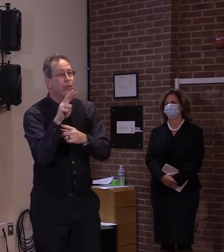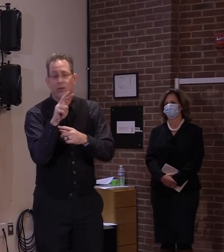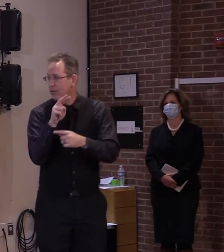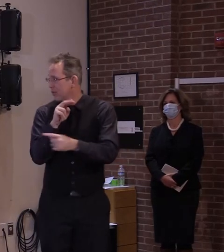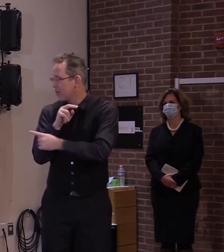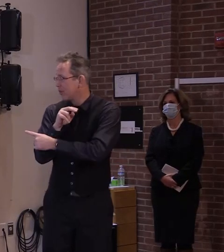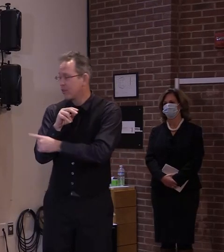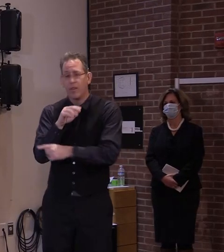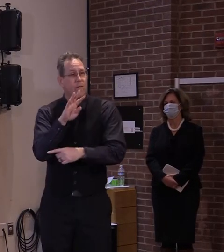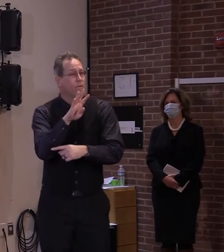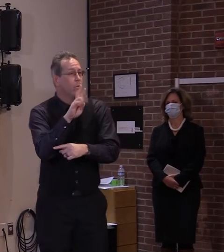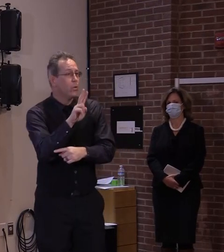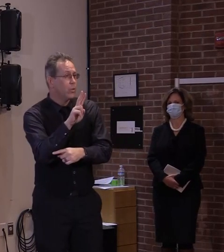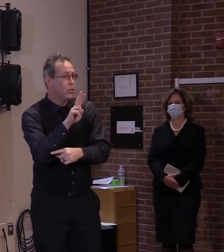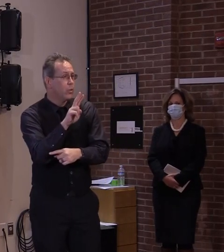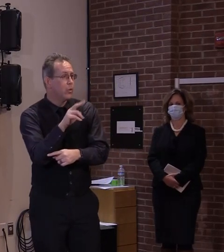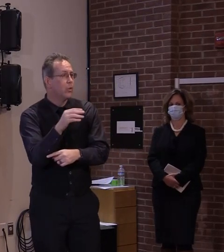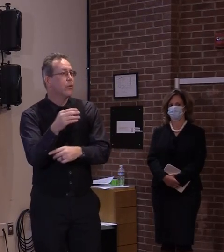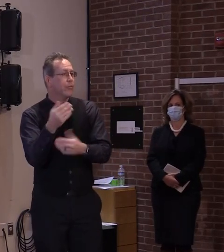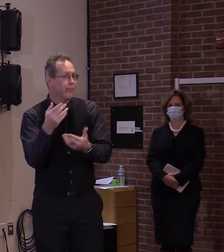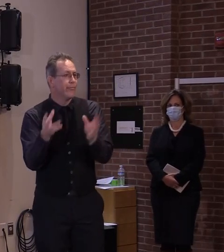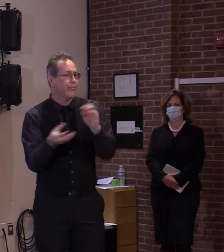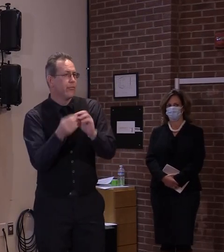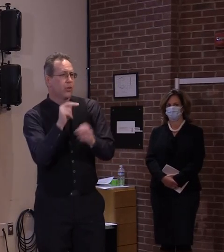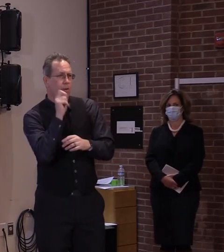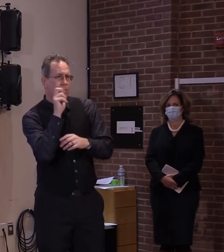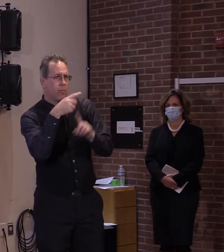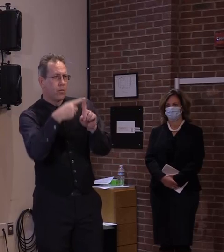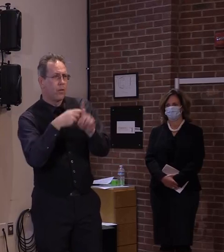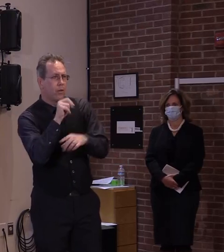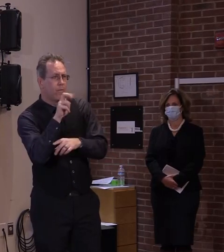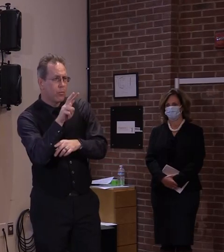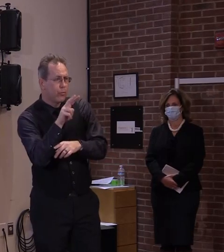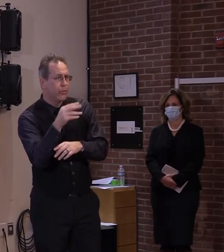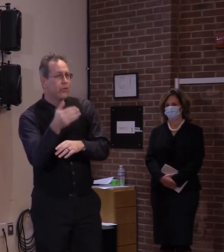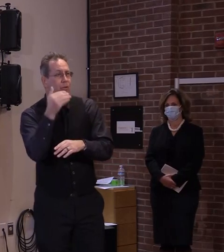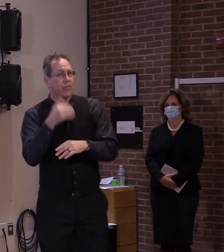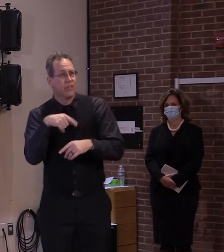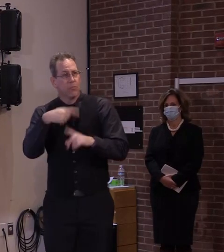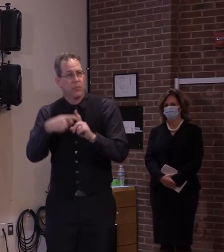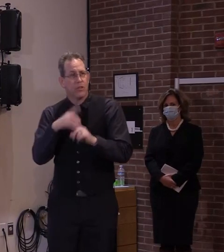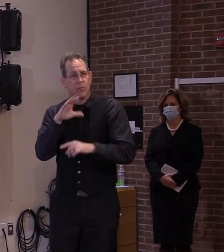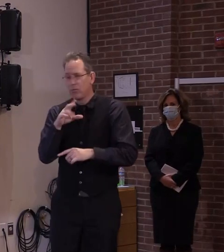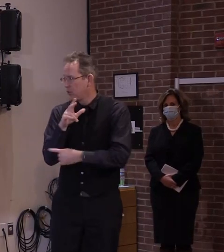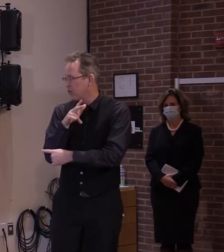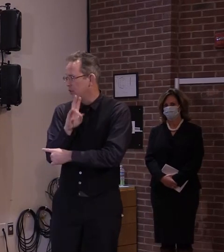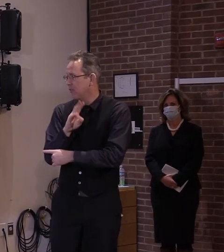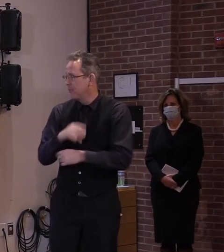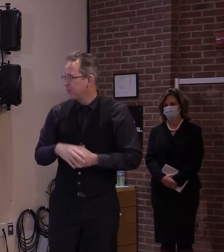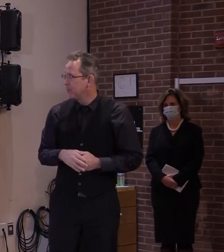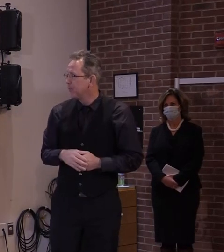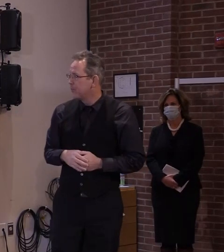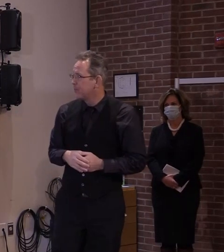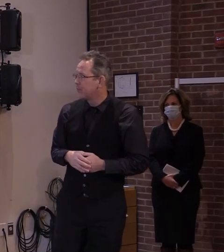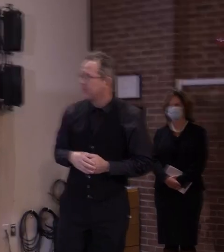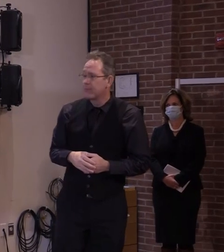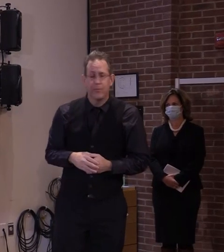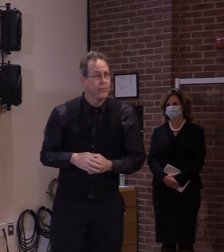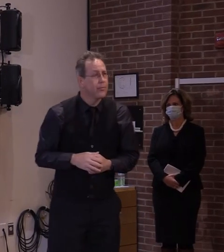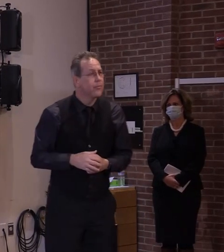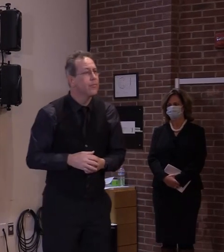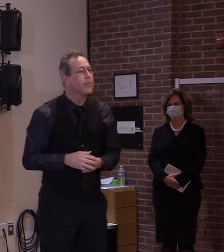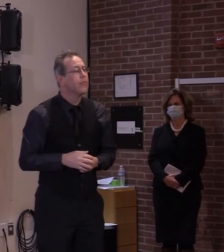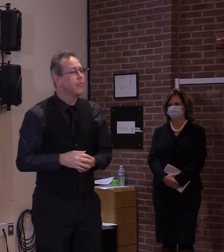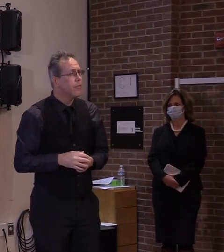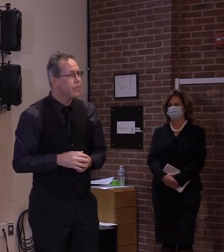the moment. And a similar story, though, here, when we look at the populations that are seeing fatalities, still a considerable difference